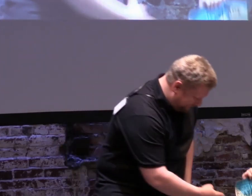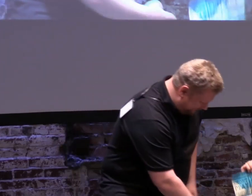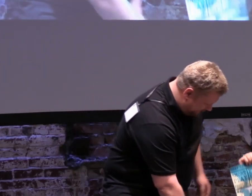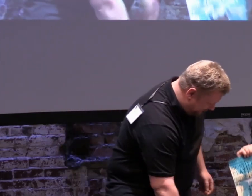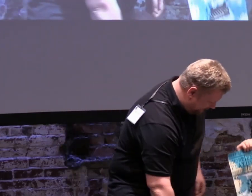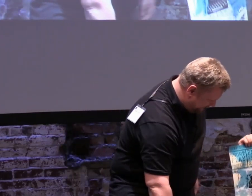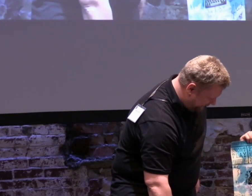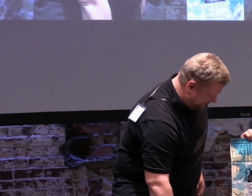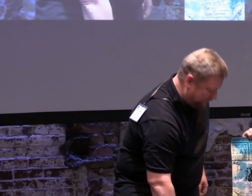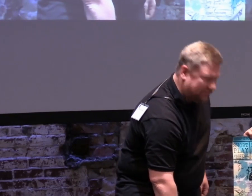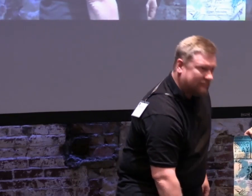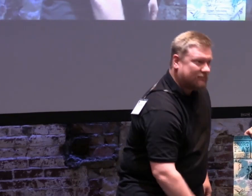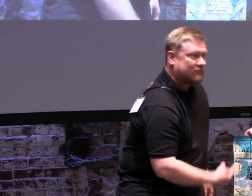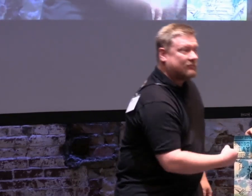Spotlight.